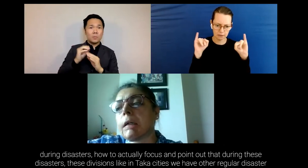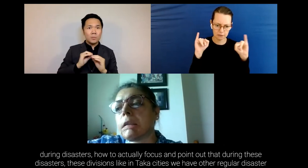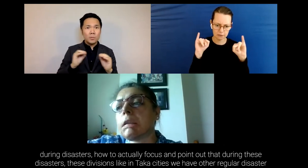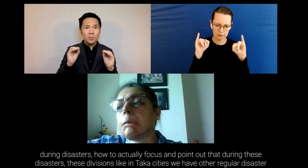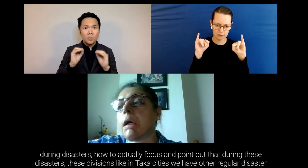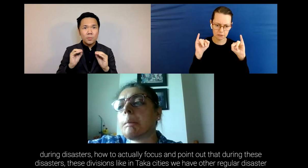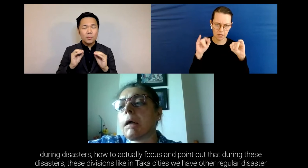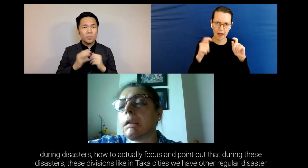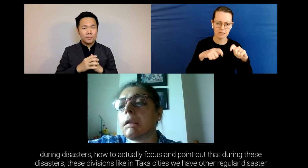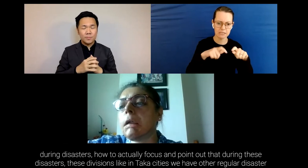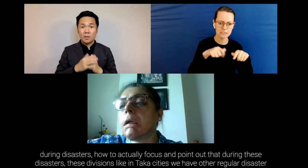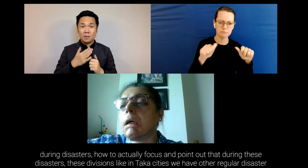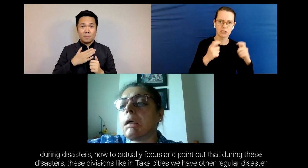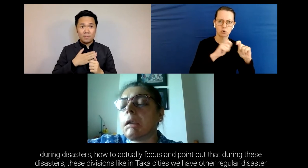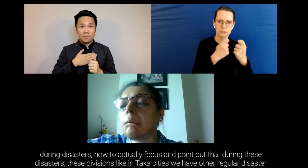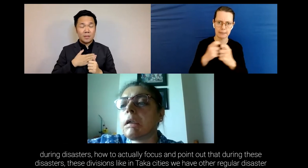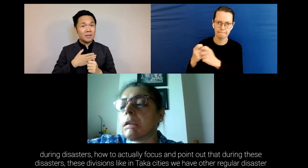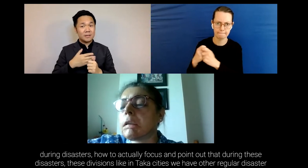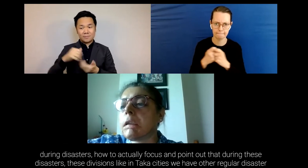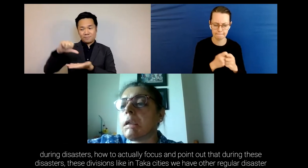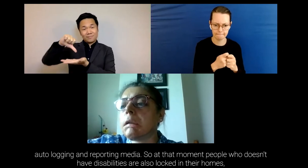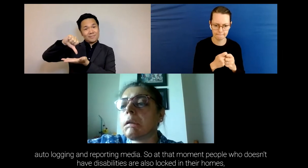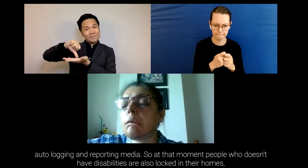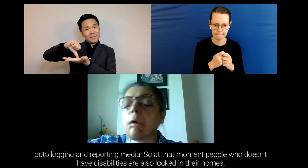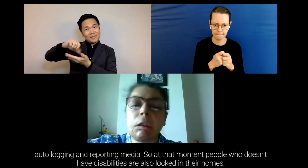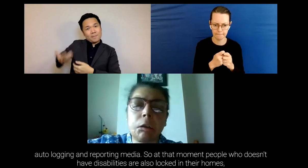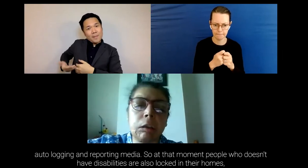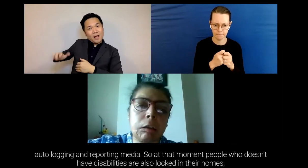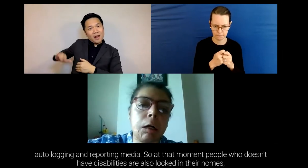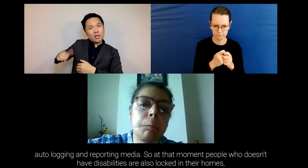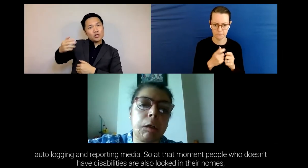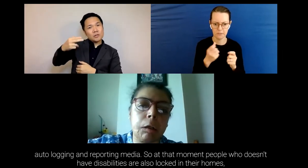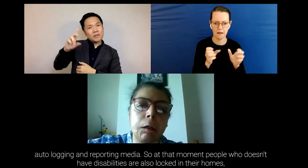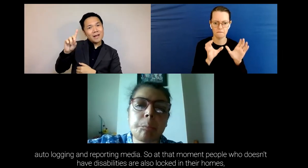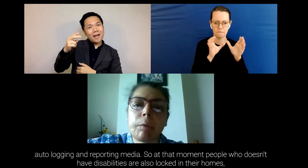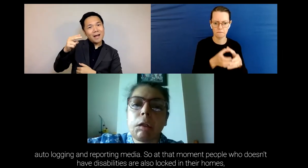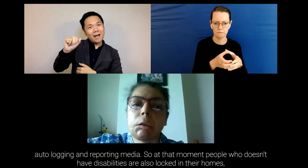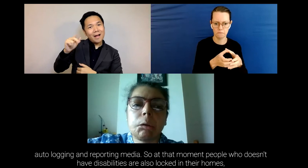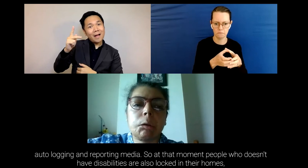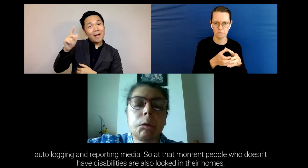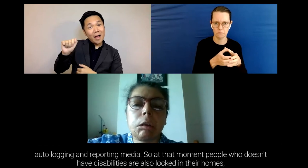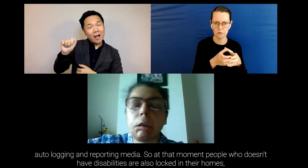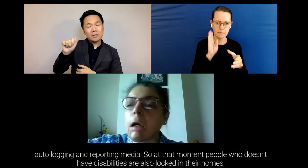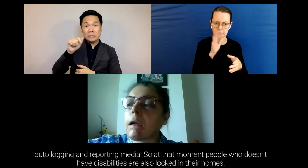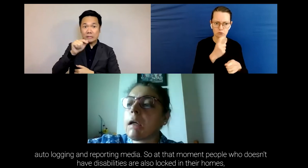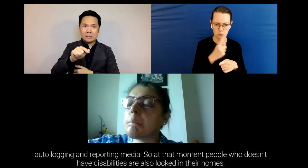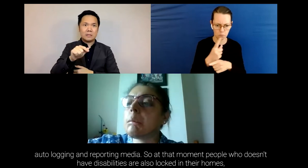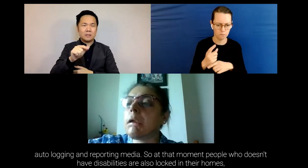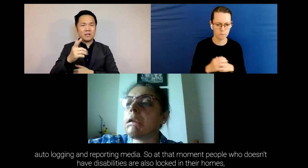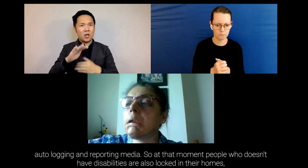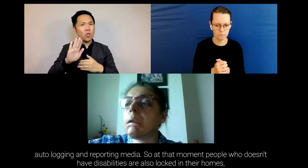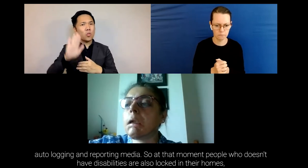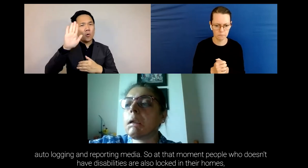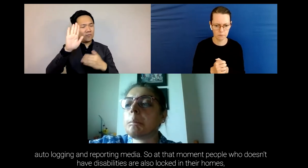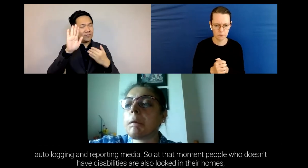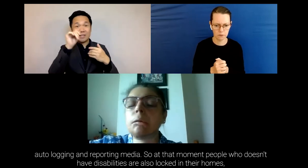in Dhaka city, we have other regular disaster, waterlogging at urban area. So at that